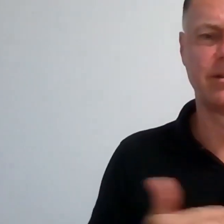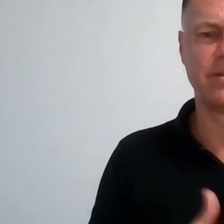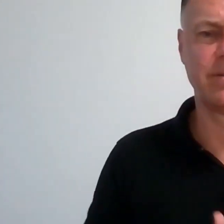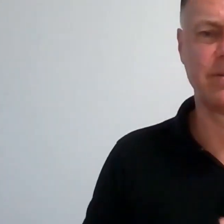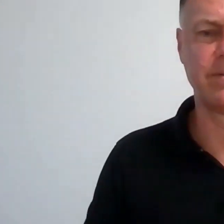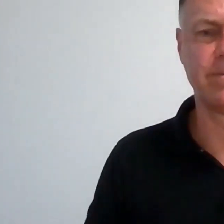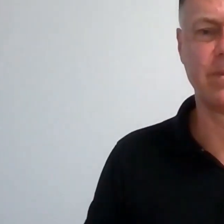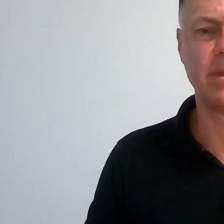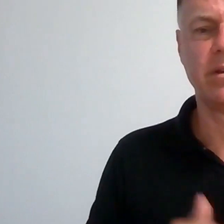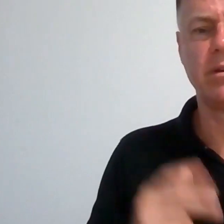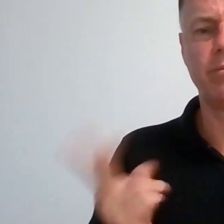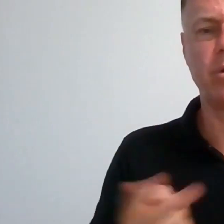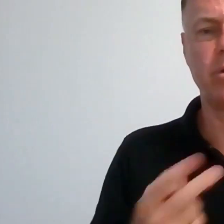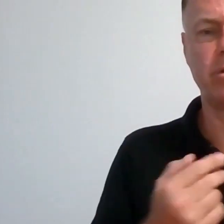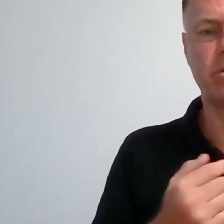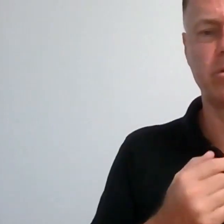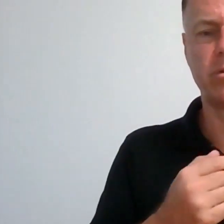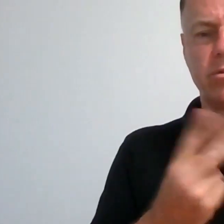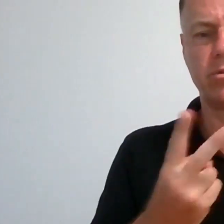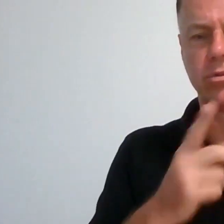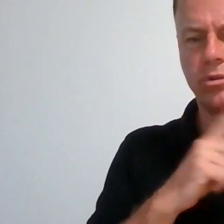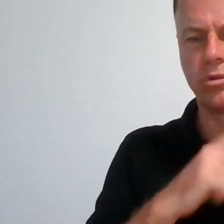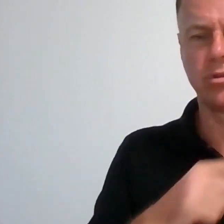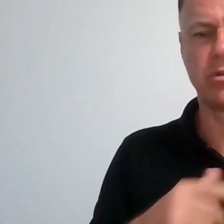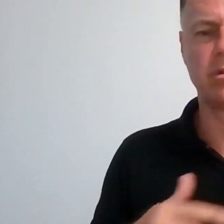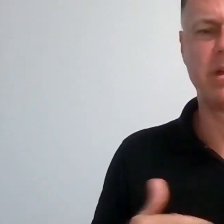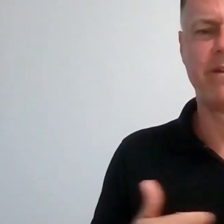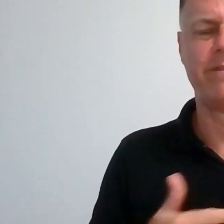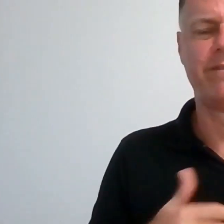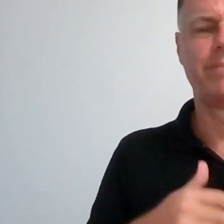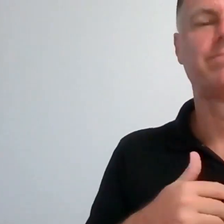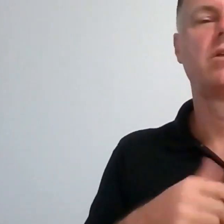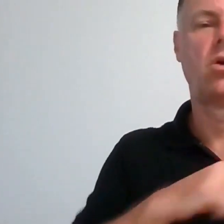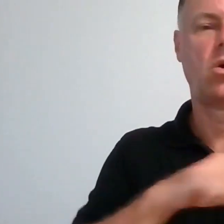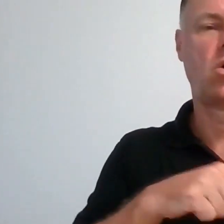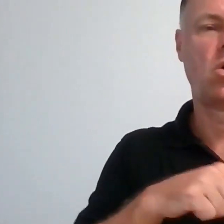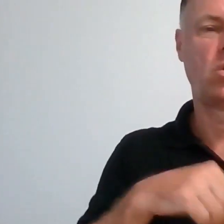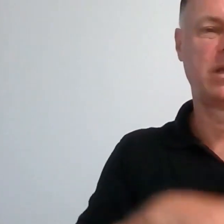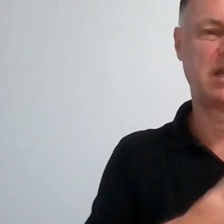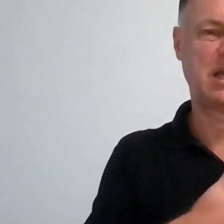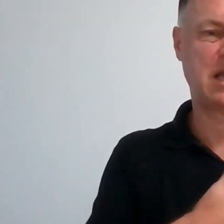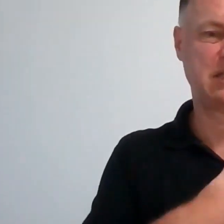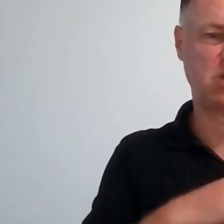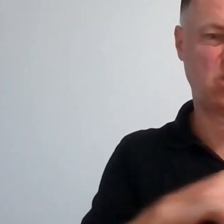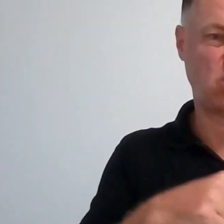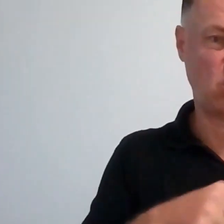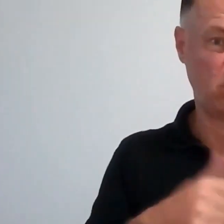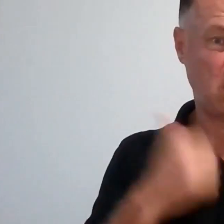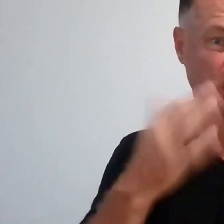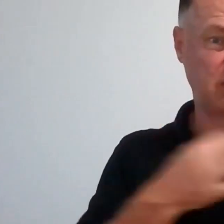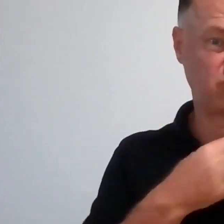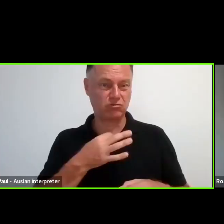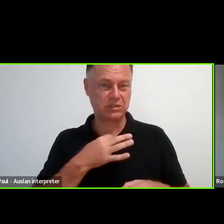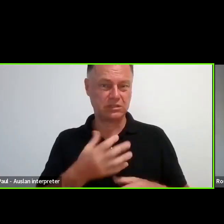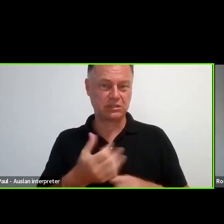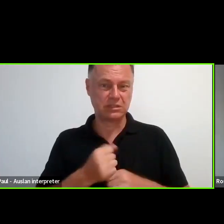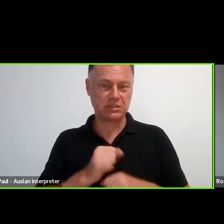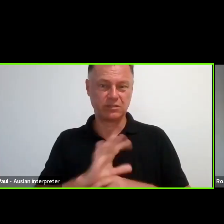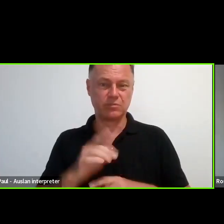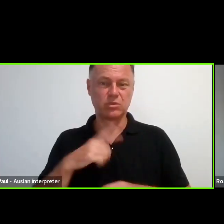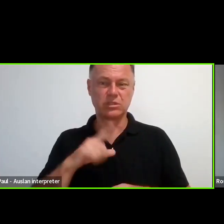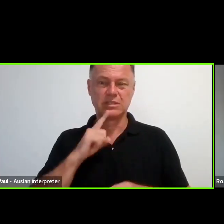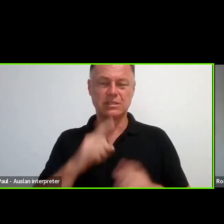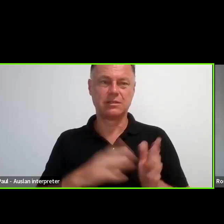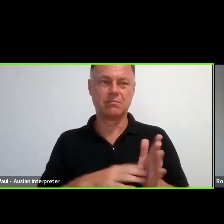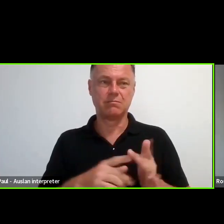daughters were born with a hole in the heart. So does that add anything to their risk, now that you mentioned the